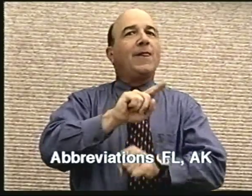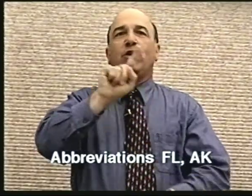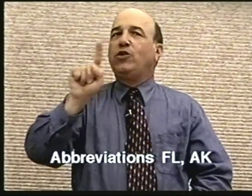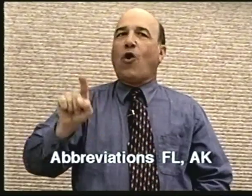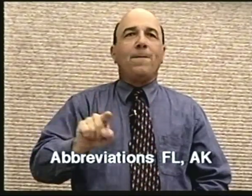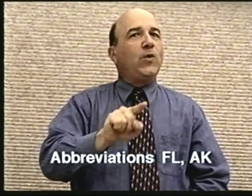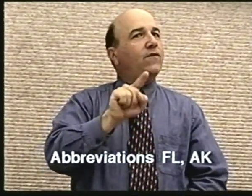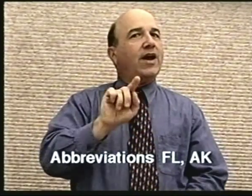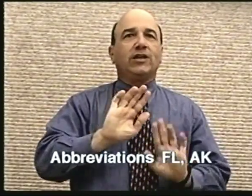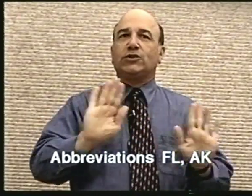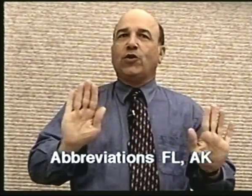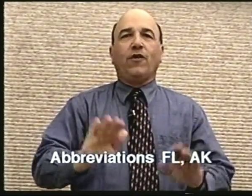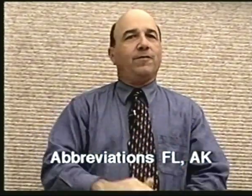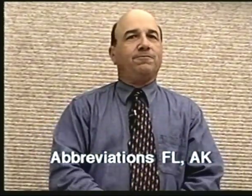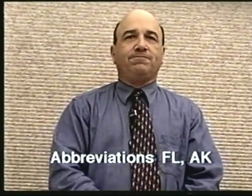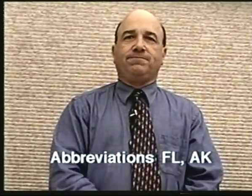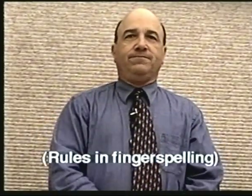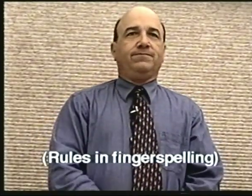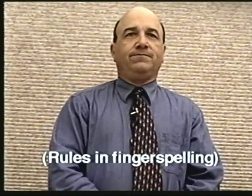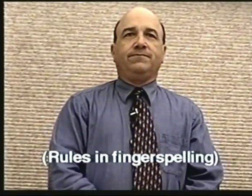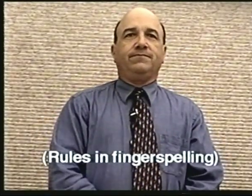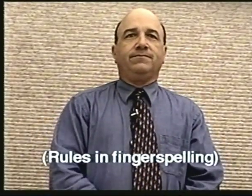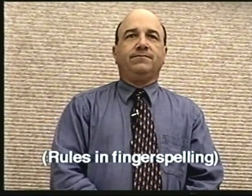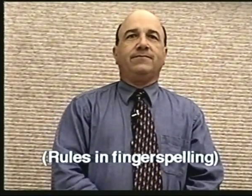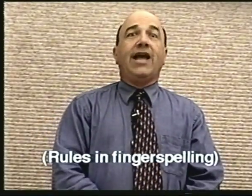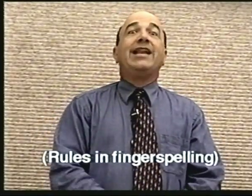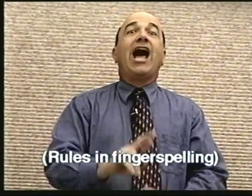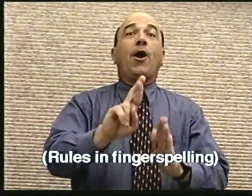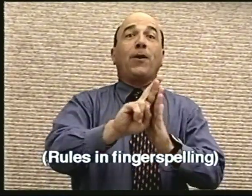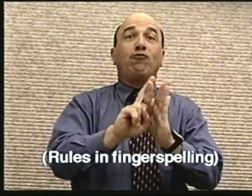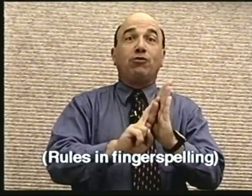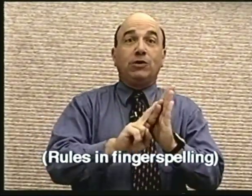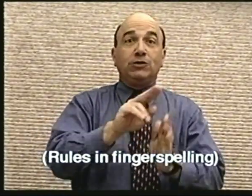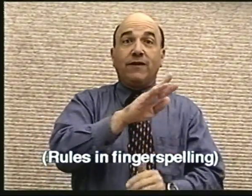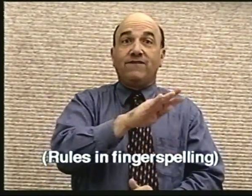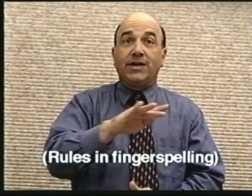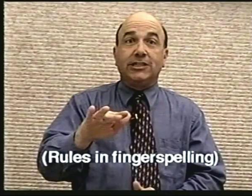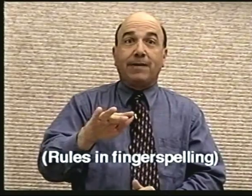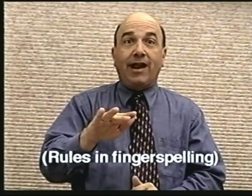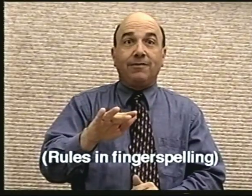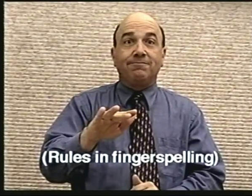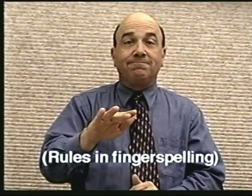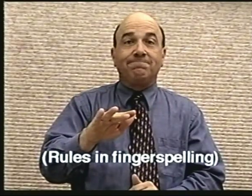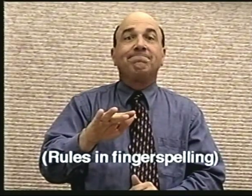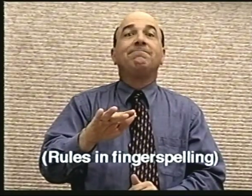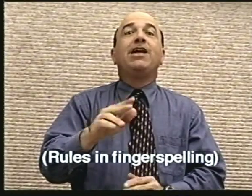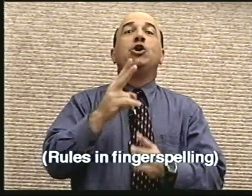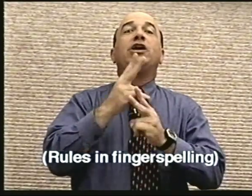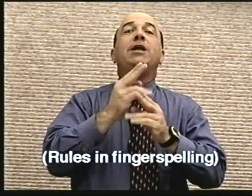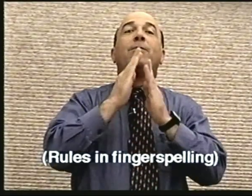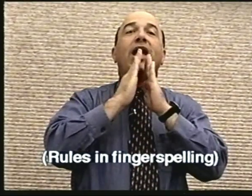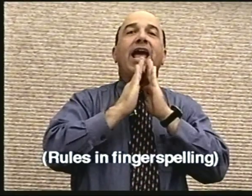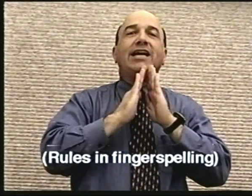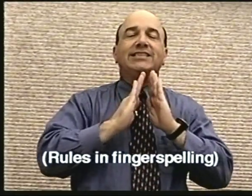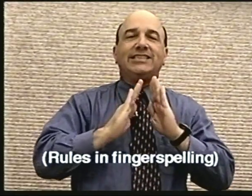You don't move in a circle. Now, the rules in finger spelling, you keep your hand